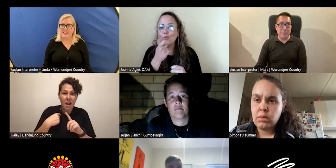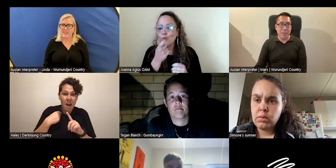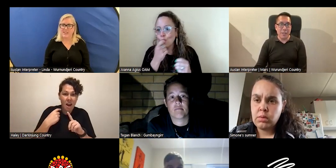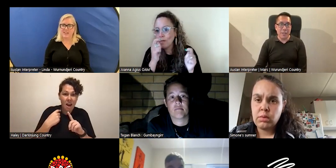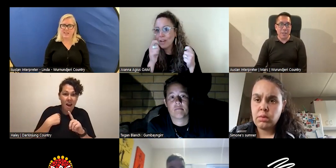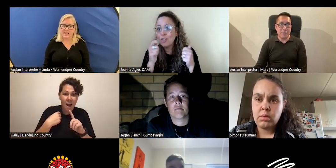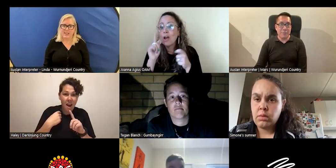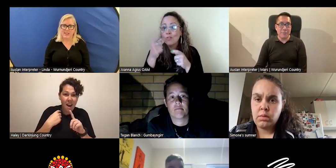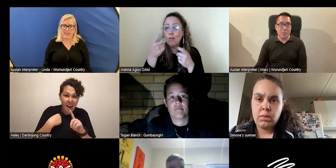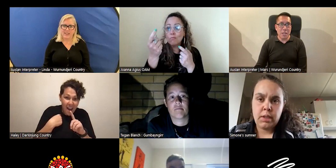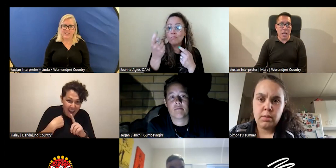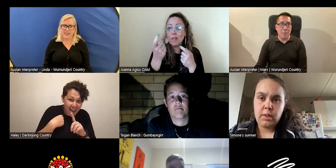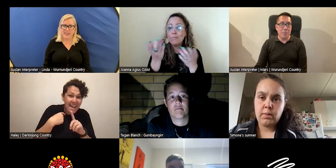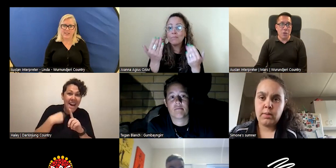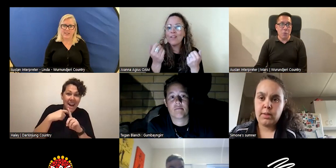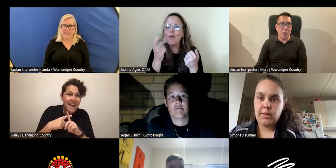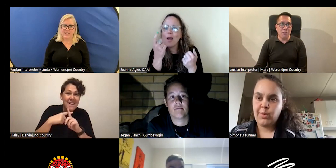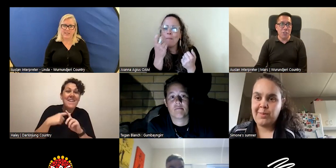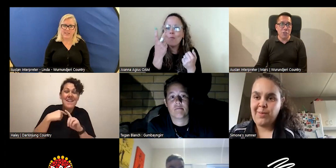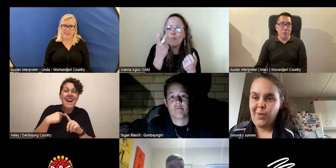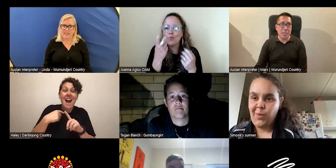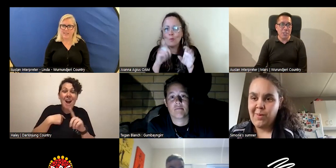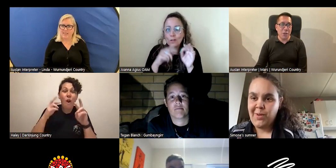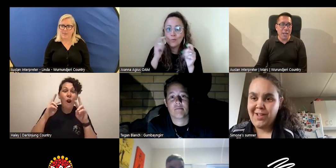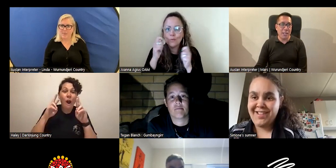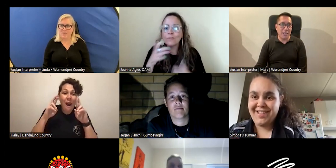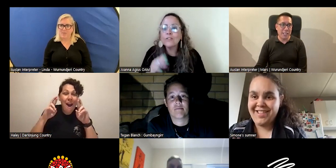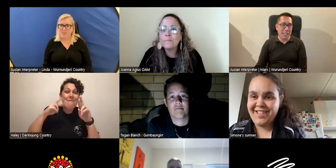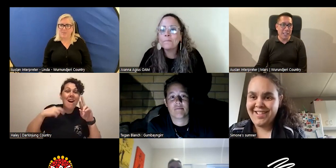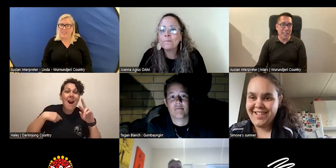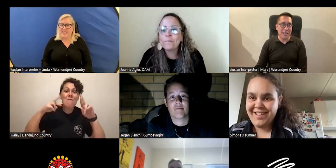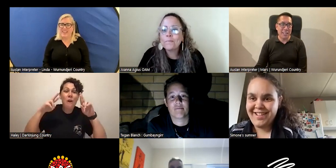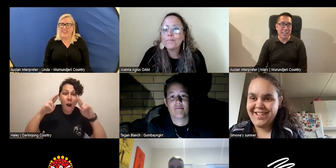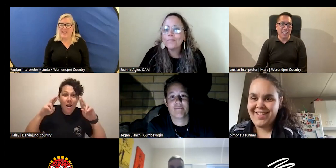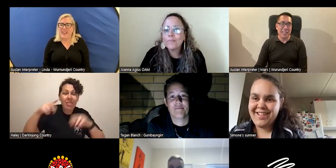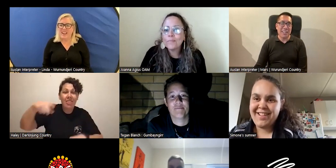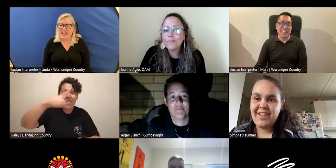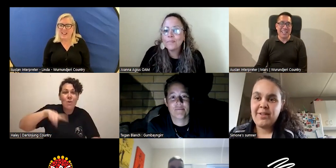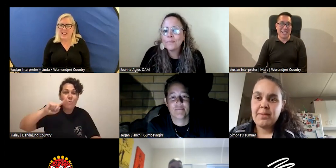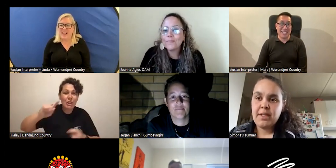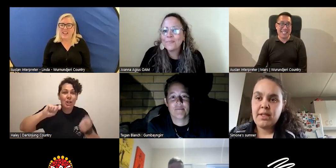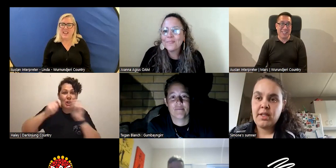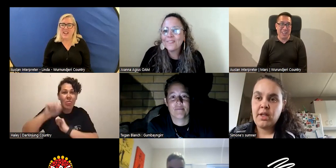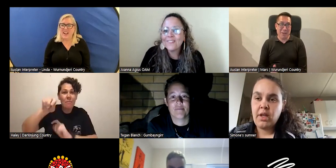Yeah. Additionally, Sorry, we're going to finish soon, but yes, go, Hayley. I'm okay for time.